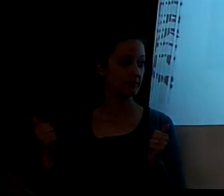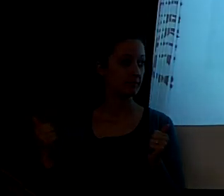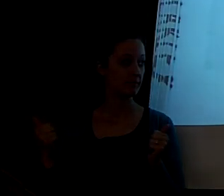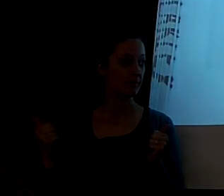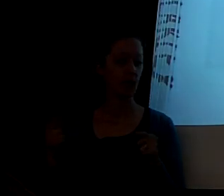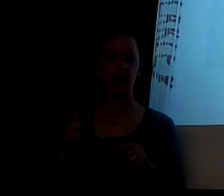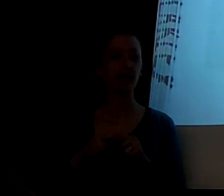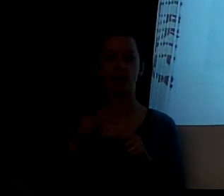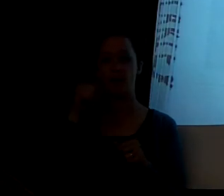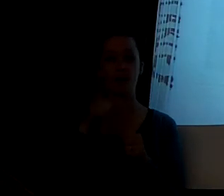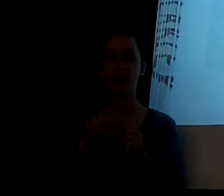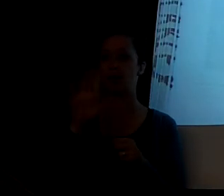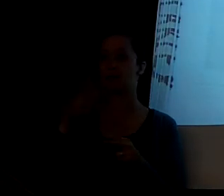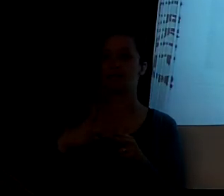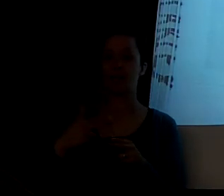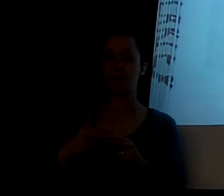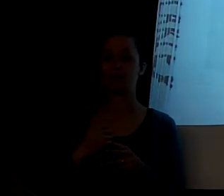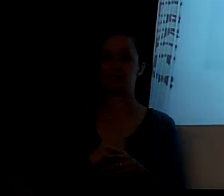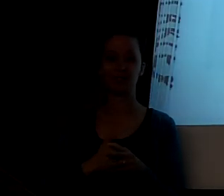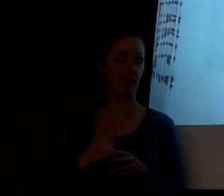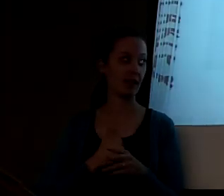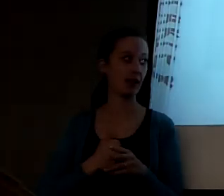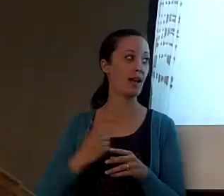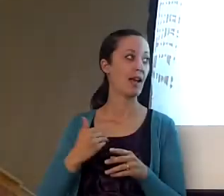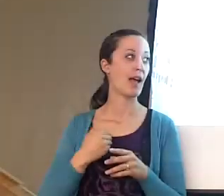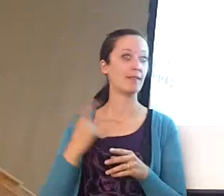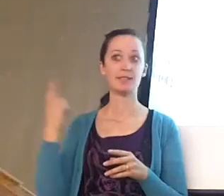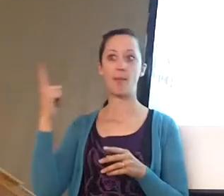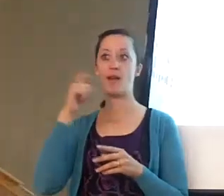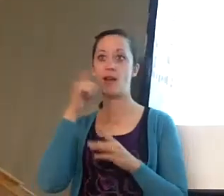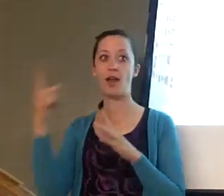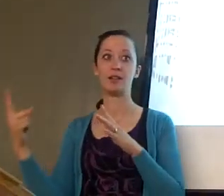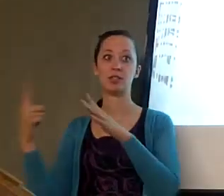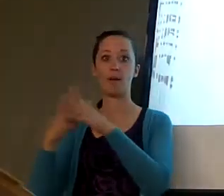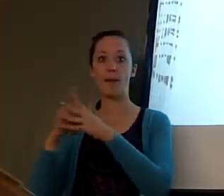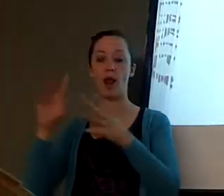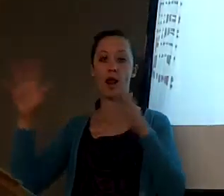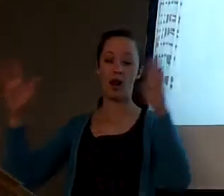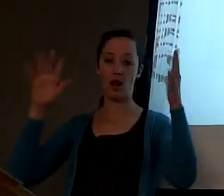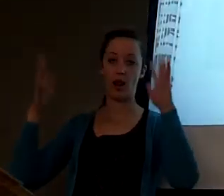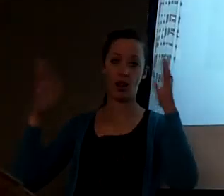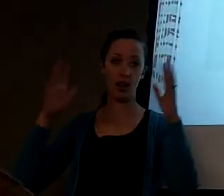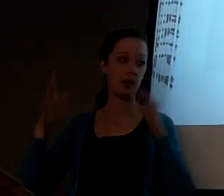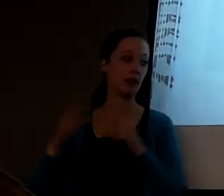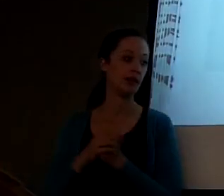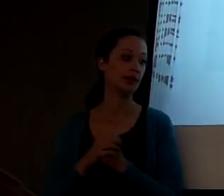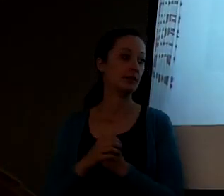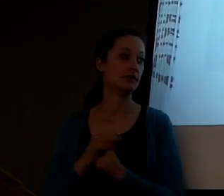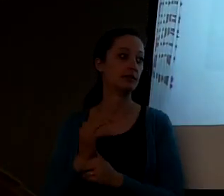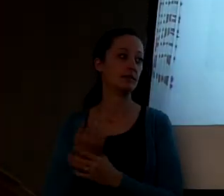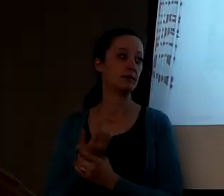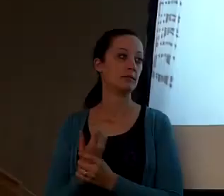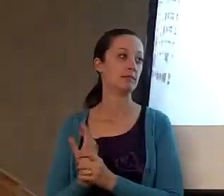I can't remember his name right now. We had somebody not show up out there, and I had one of the groundsmen come and talk to me early this